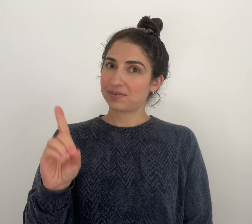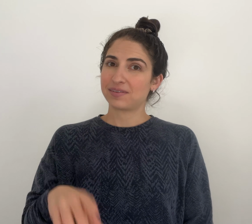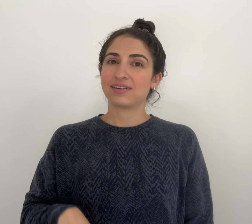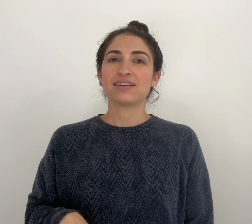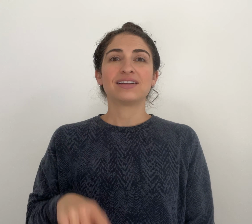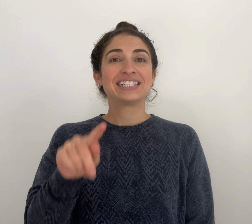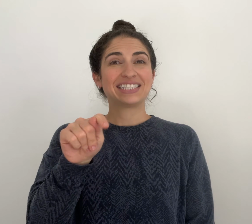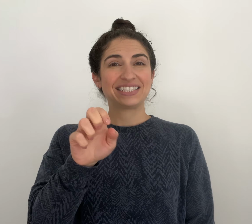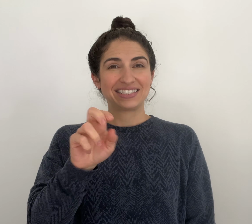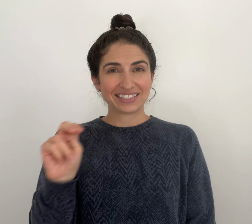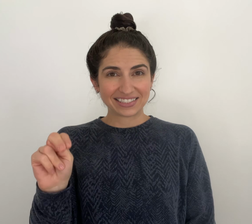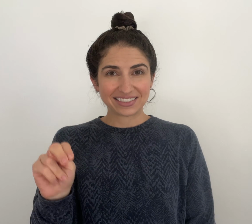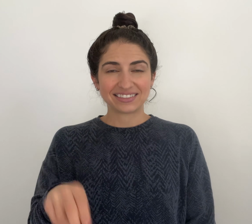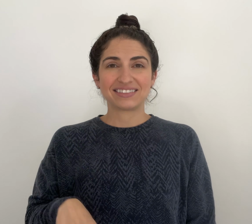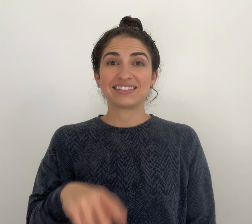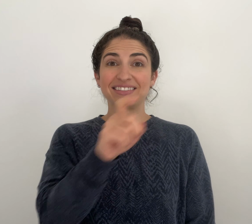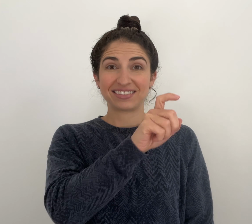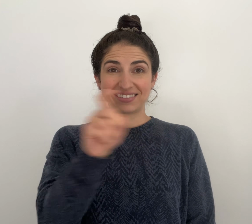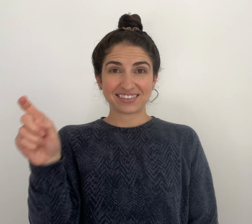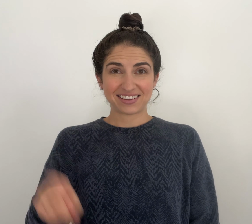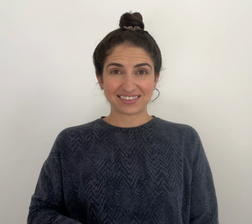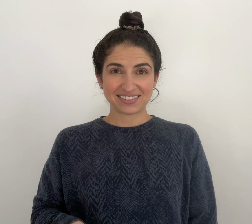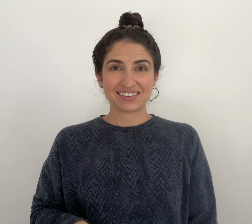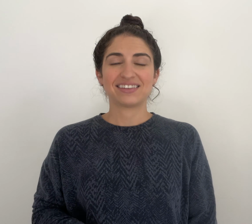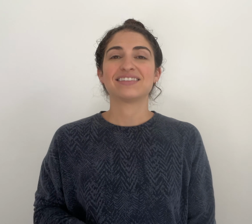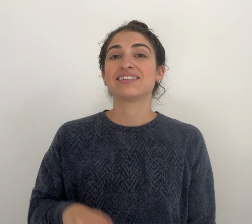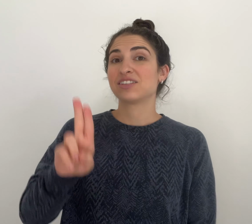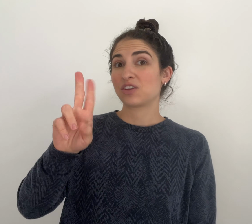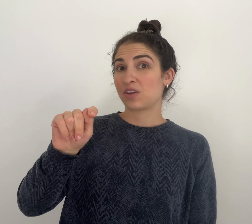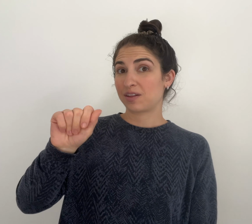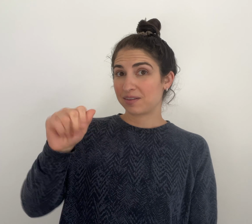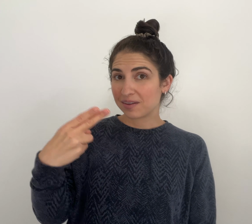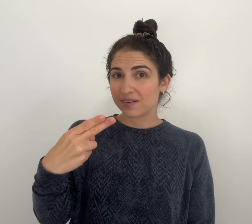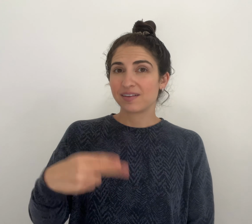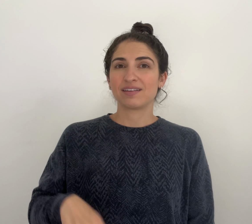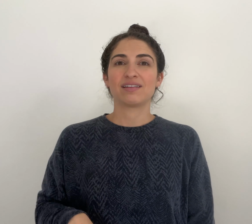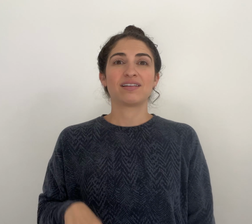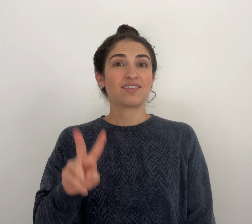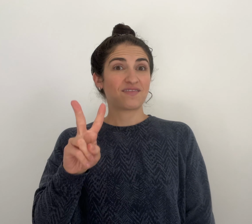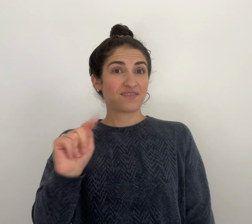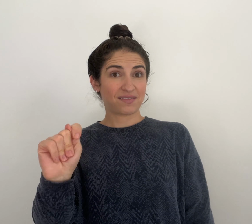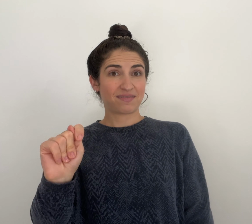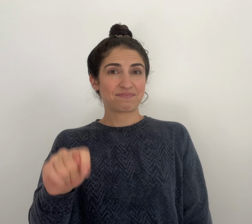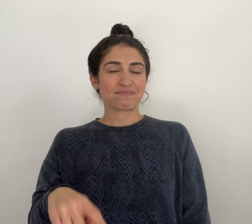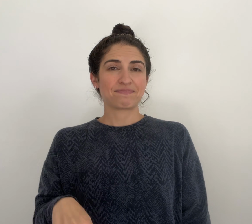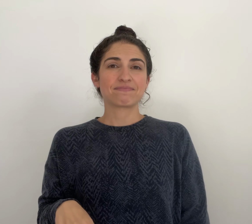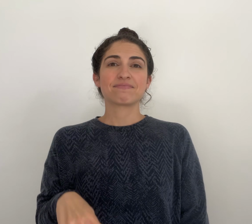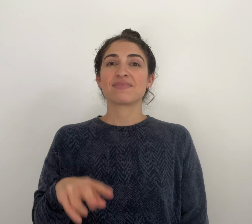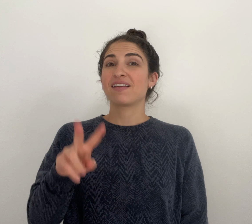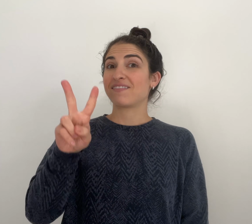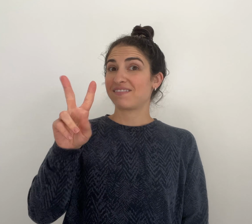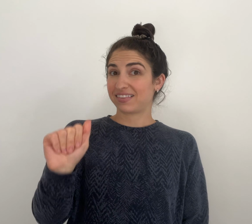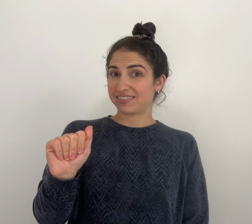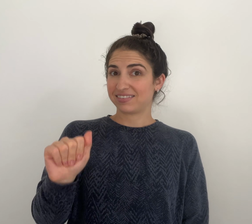Dakota, Tennessee, Texas, Utah, Vermont,